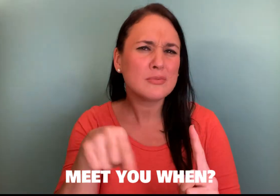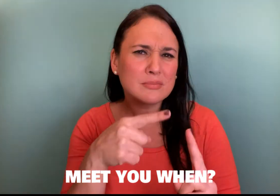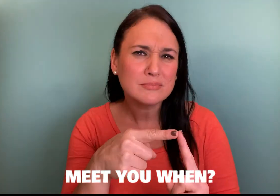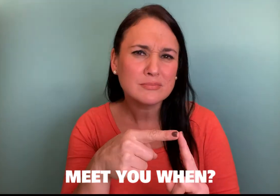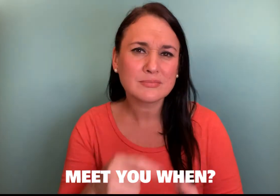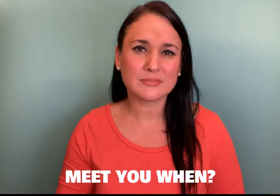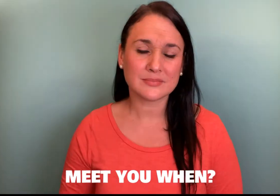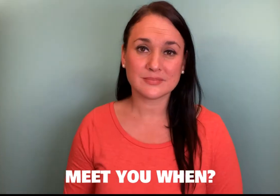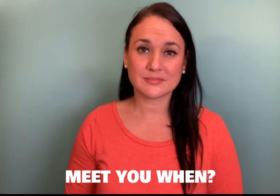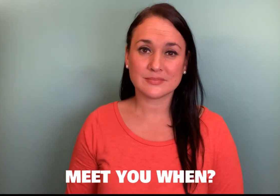you when?